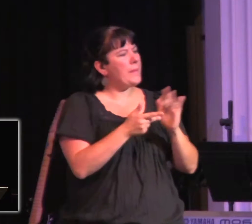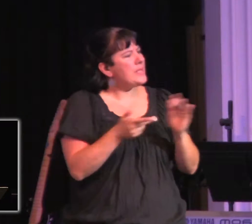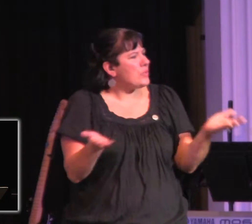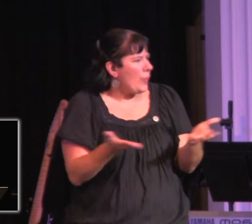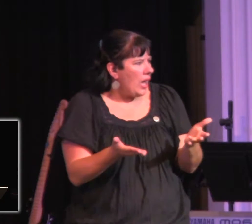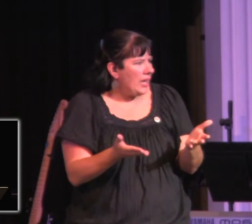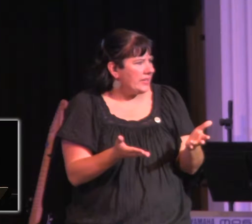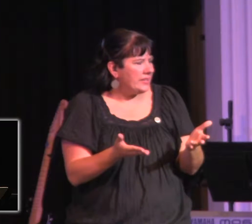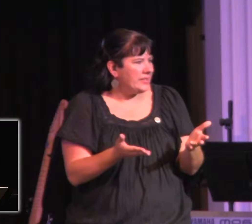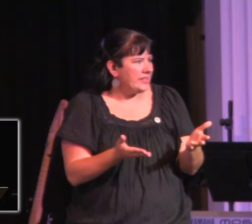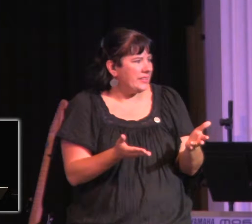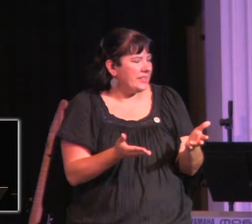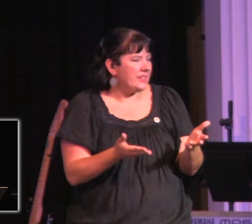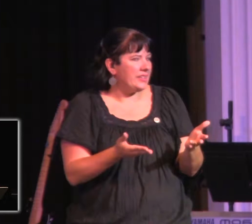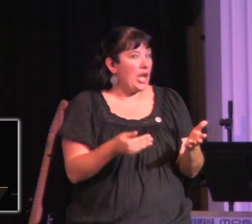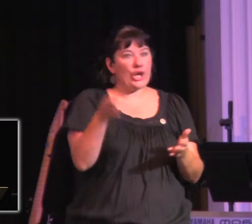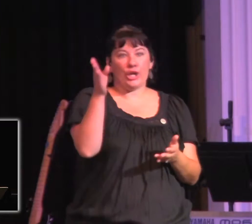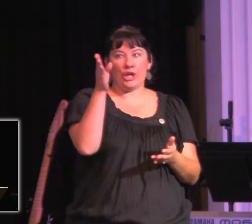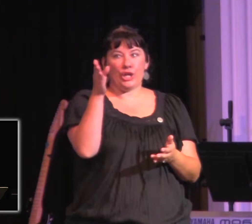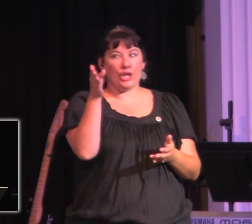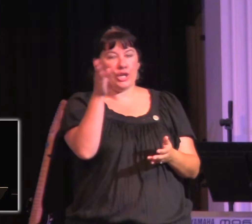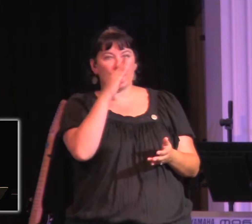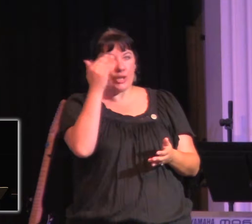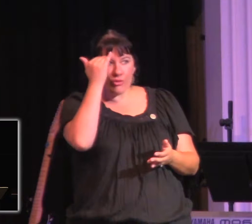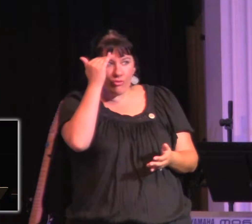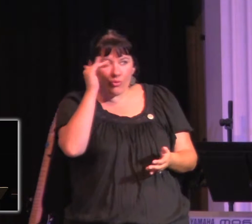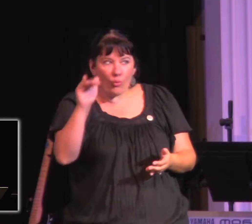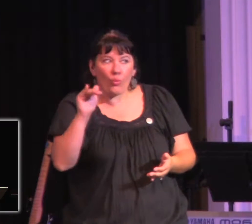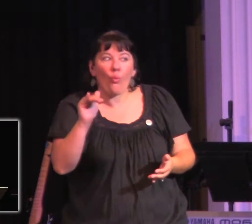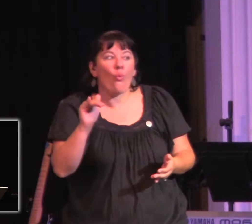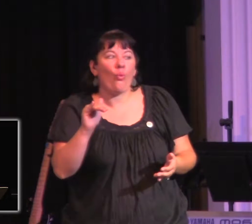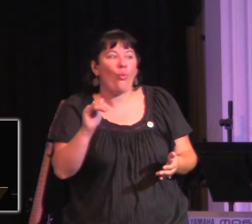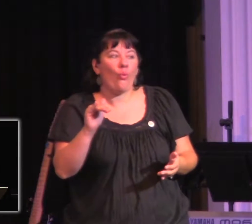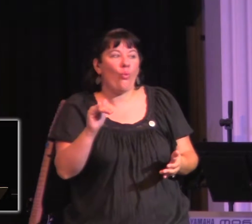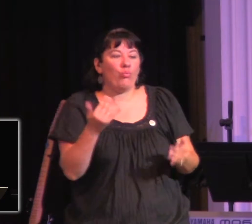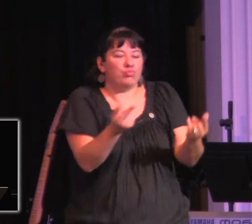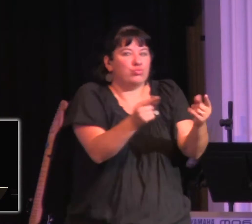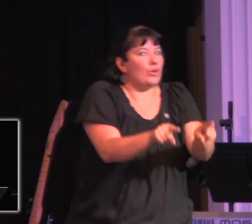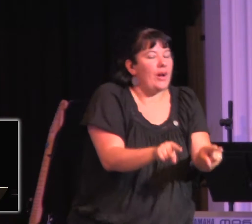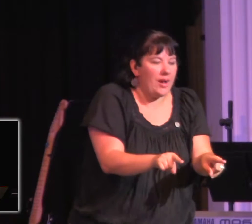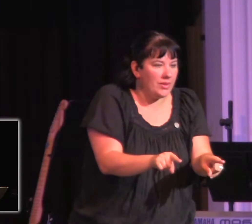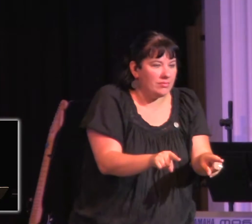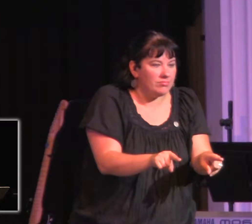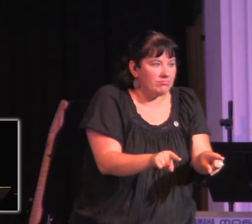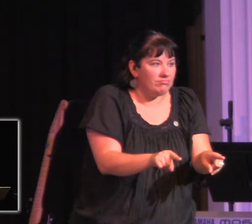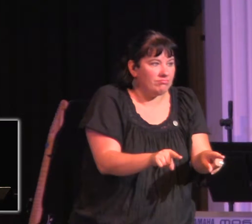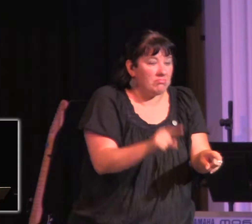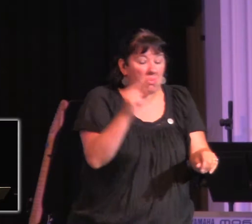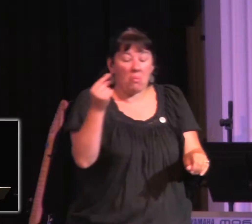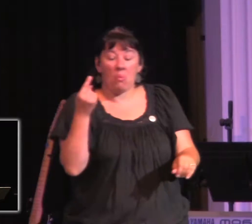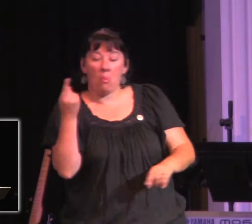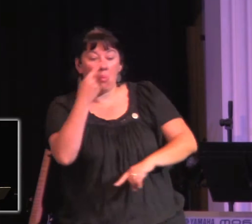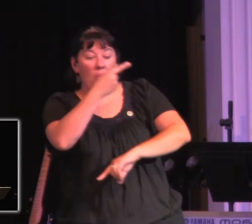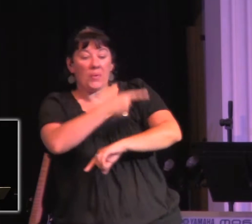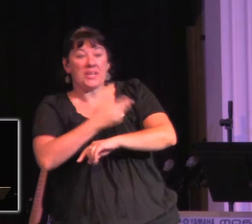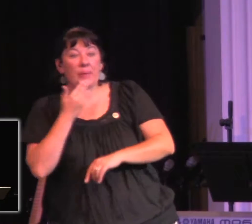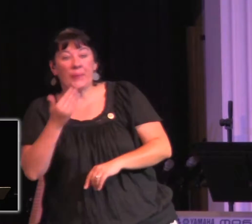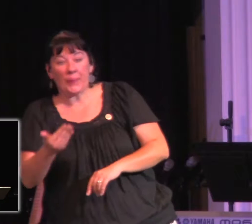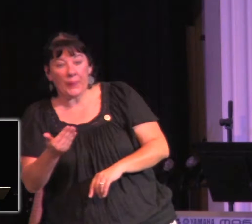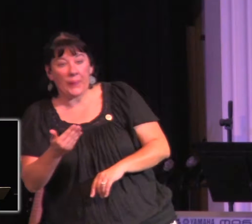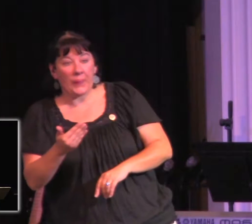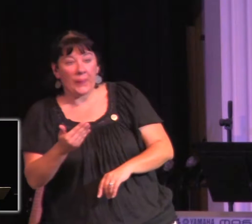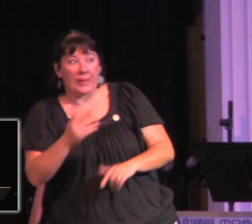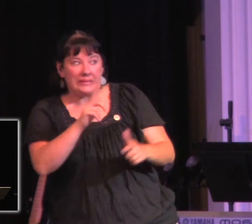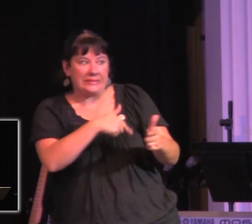unexpected, difficult times. It can have many twists and turns, good and bad moments, lots of up and downs.